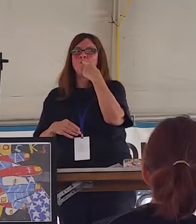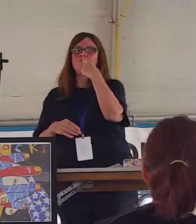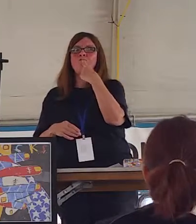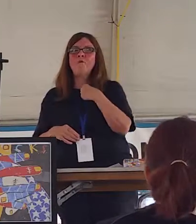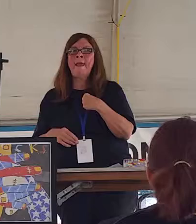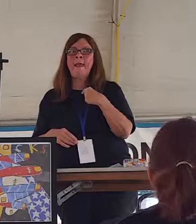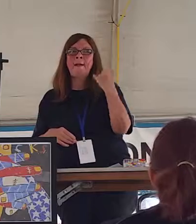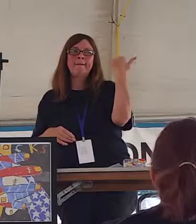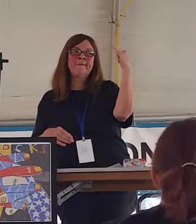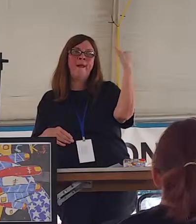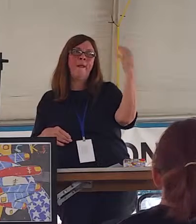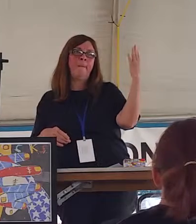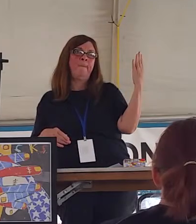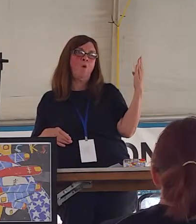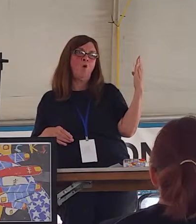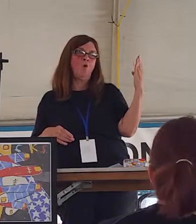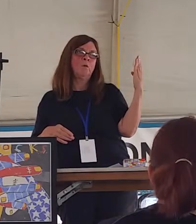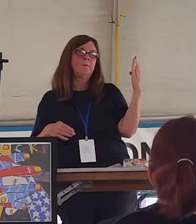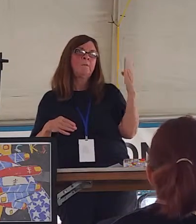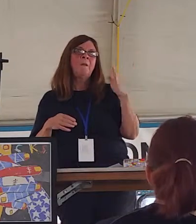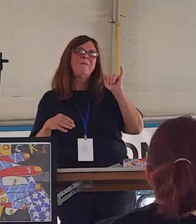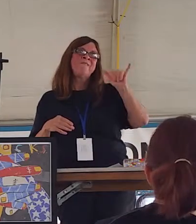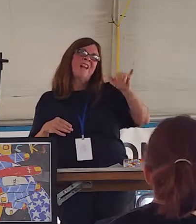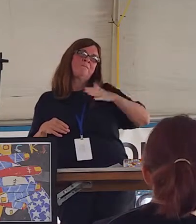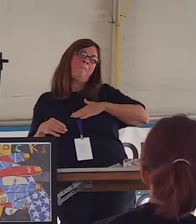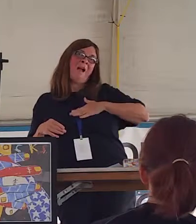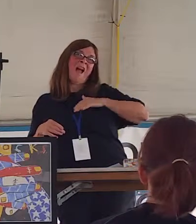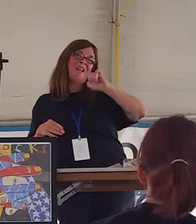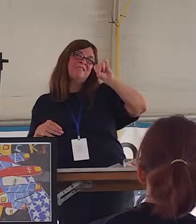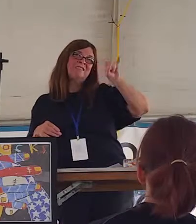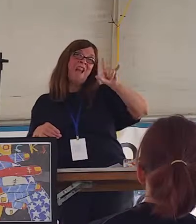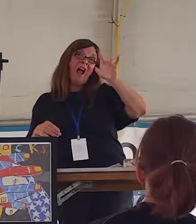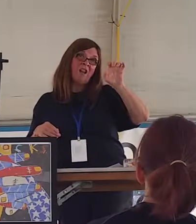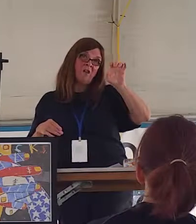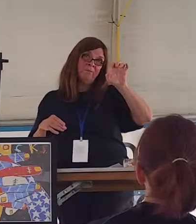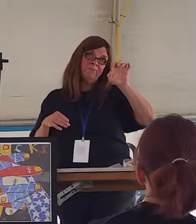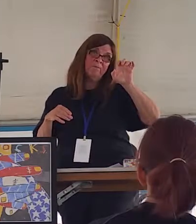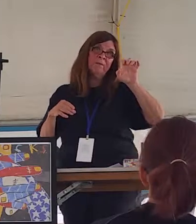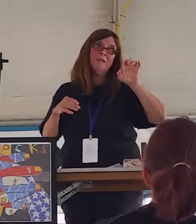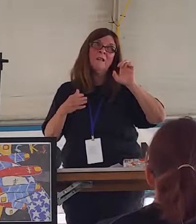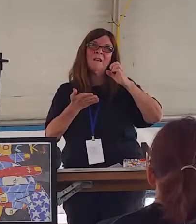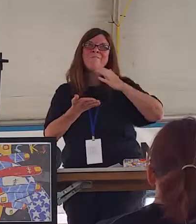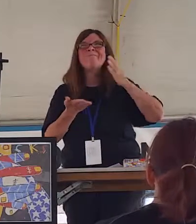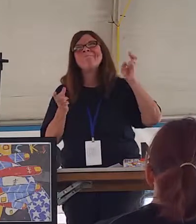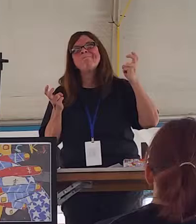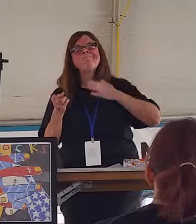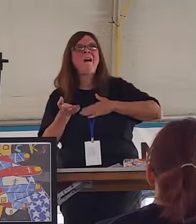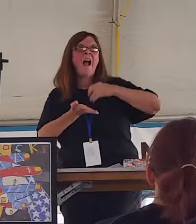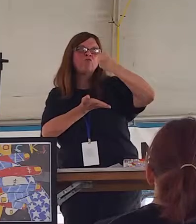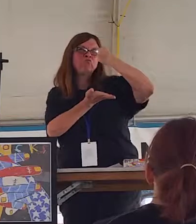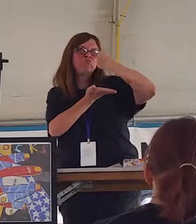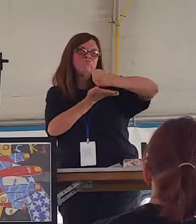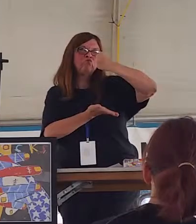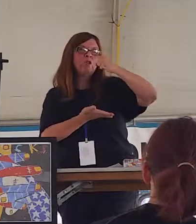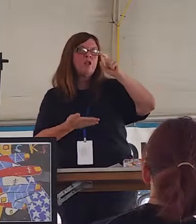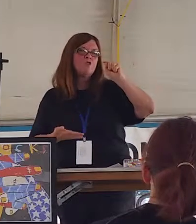I only use 3 colors, red, yellow, and blue. That's my style for my art.